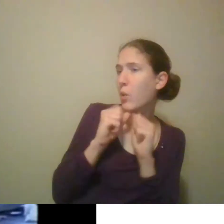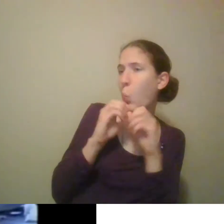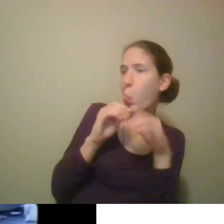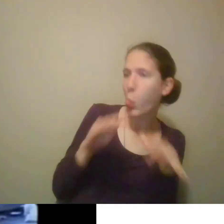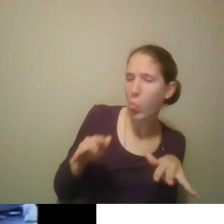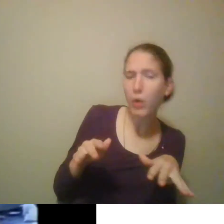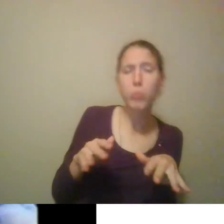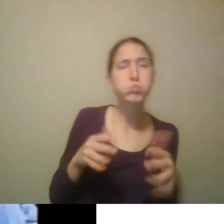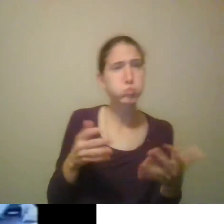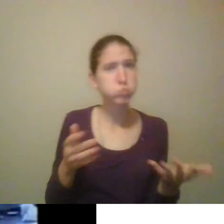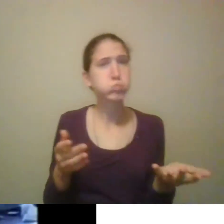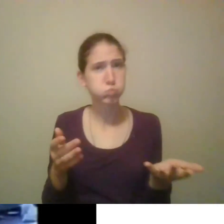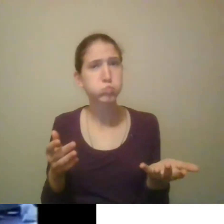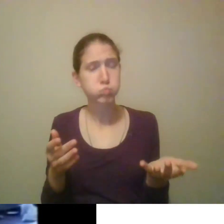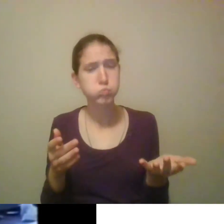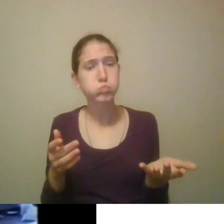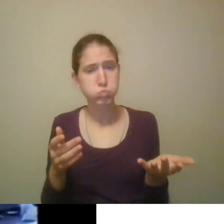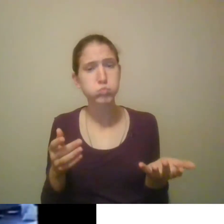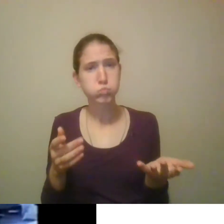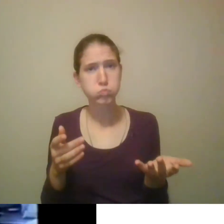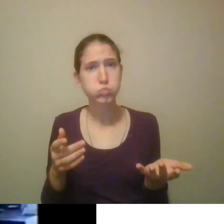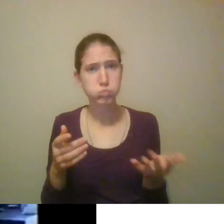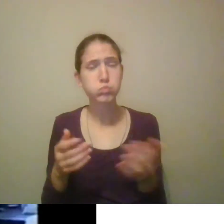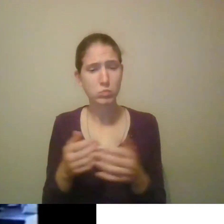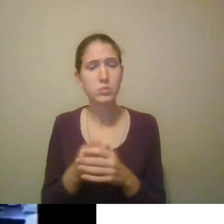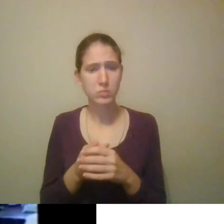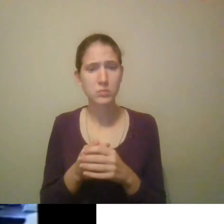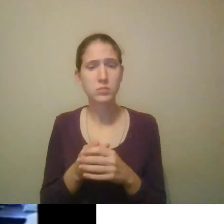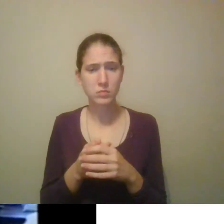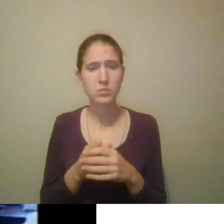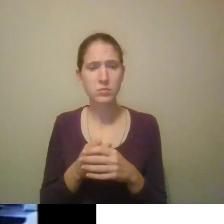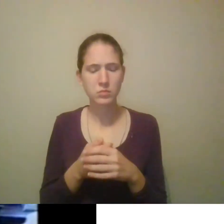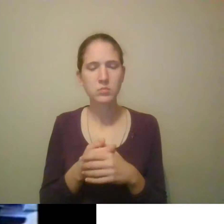right, and holds it together.